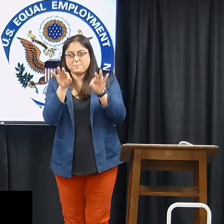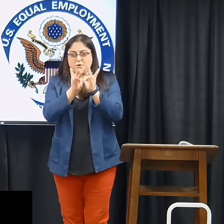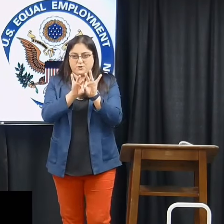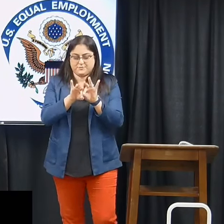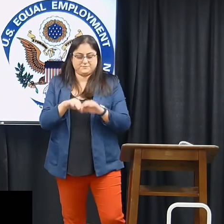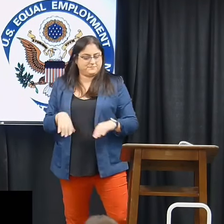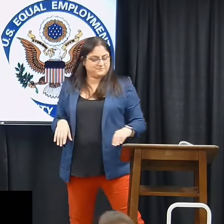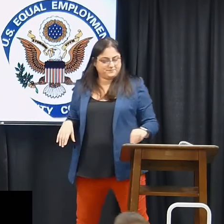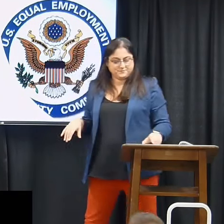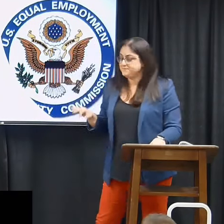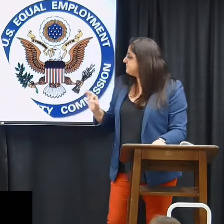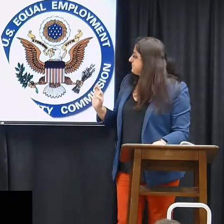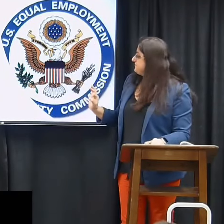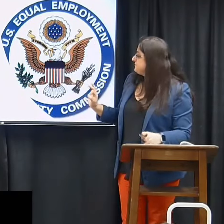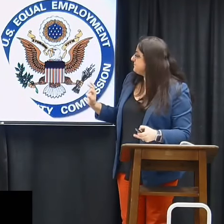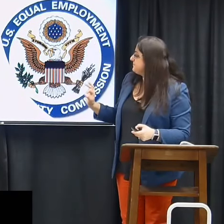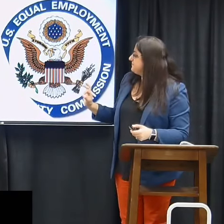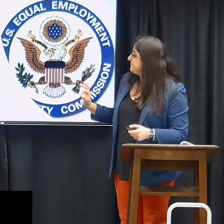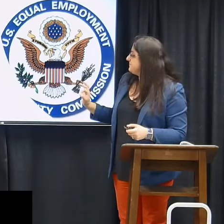take medication,